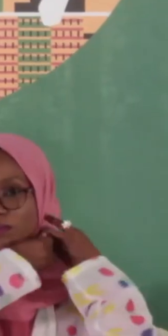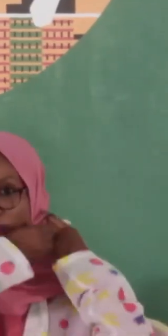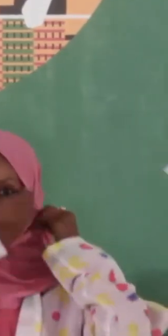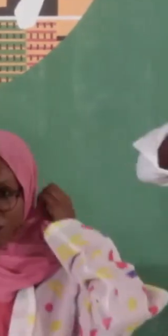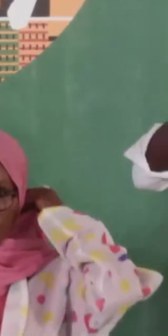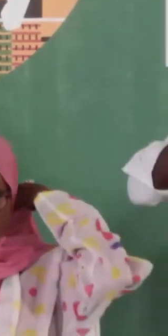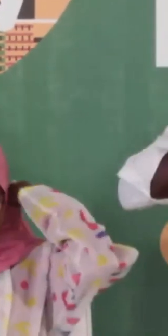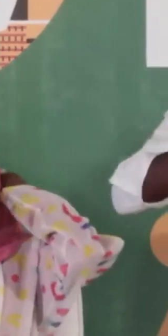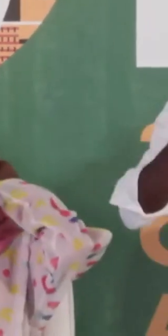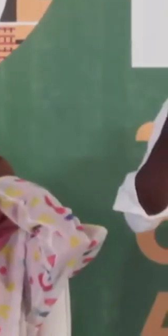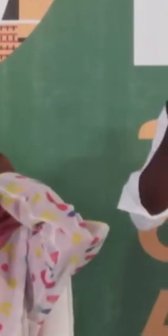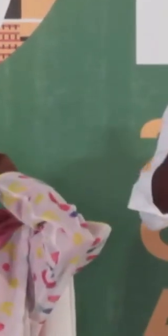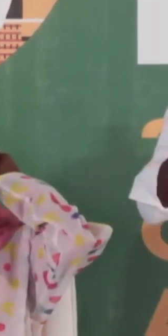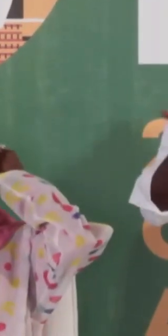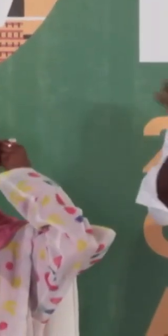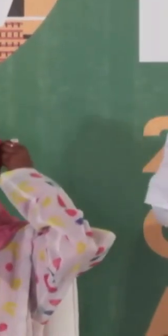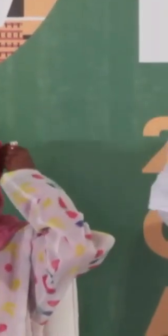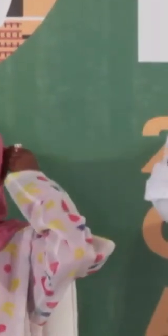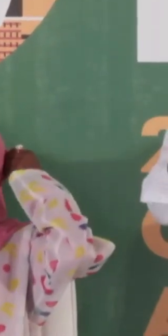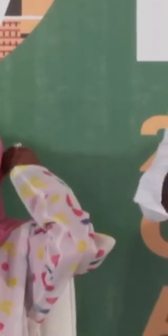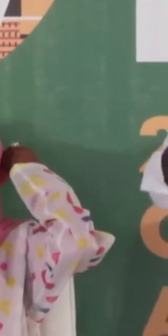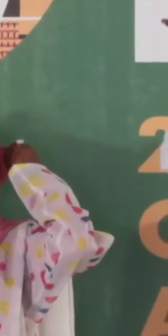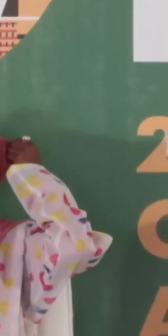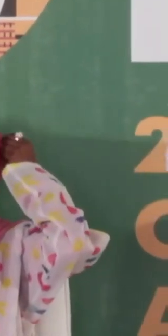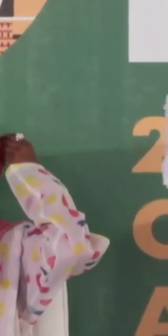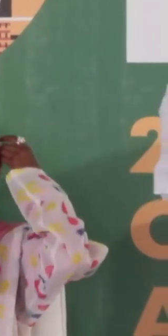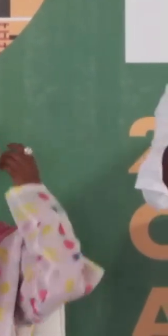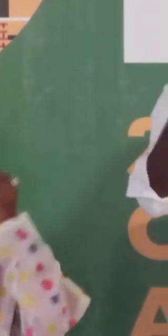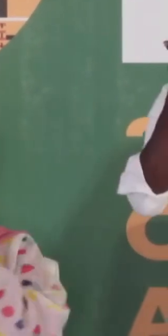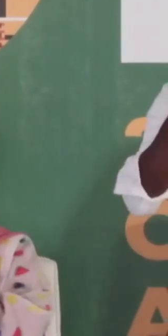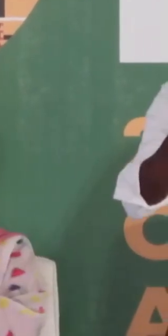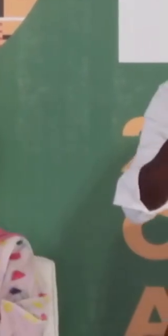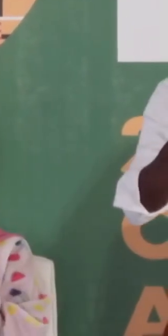as she said, there's a boost in terms of